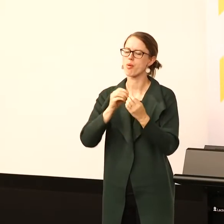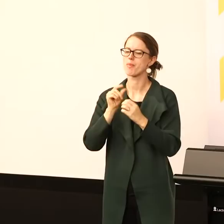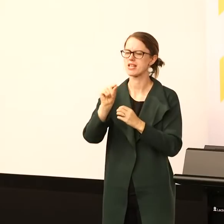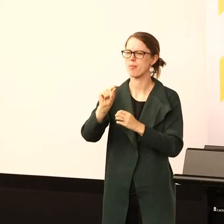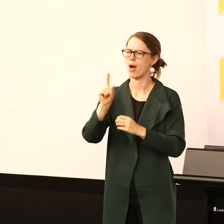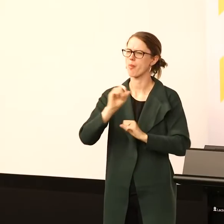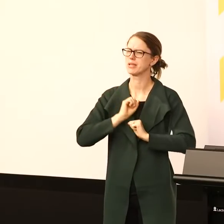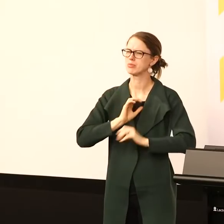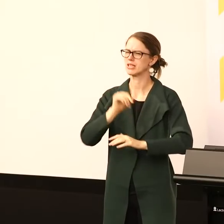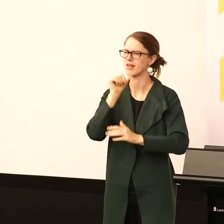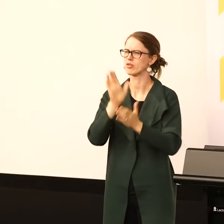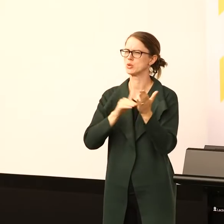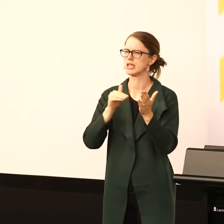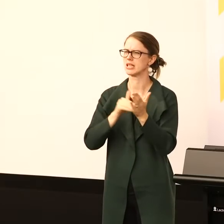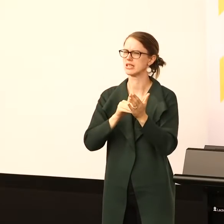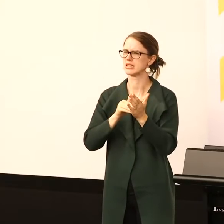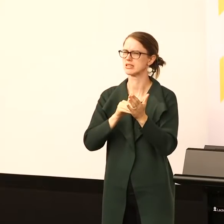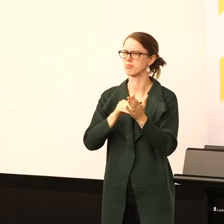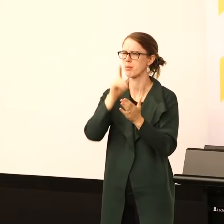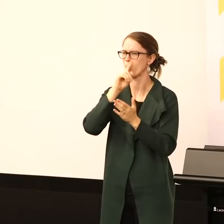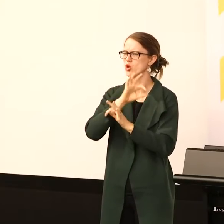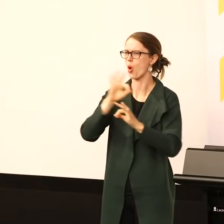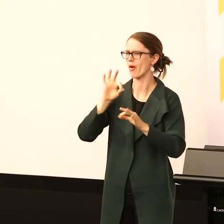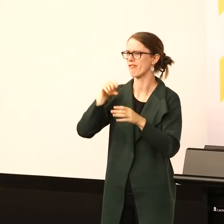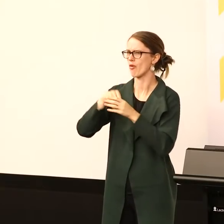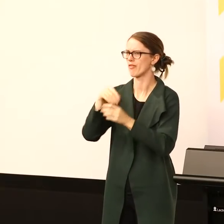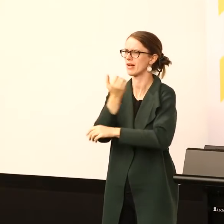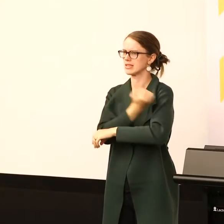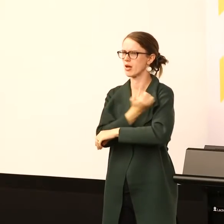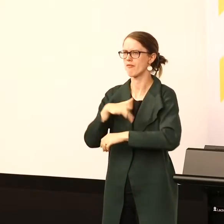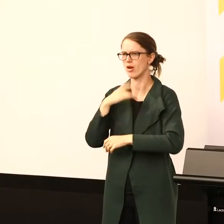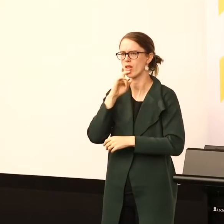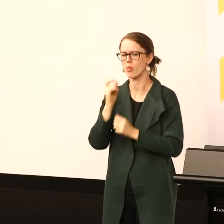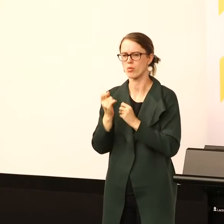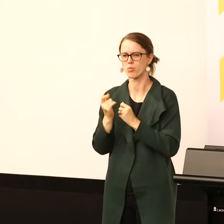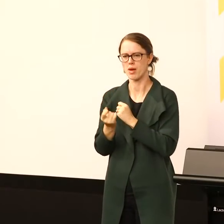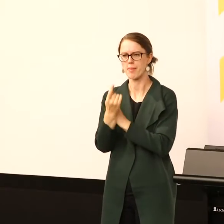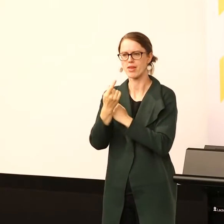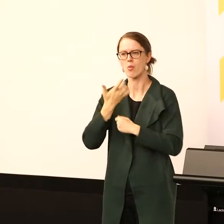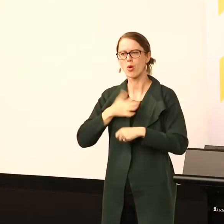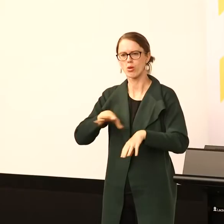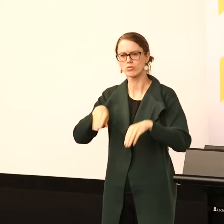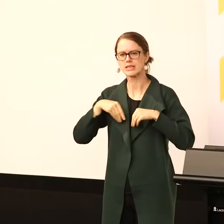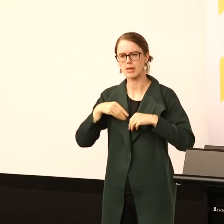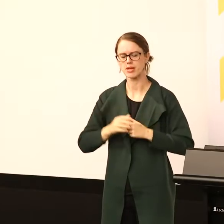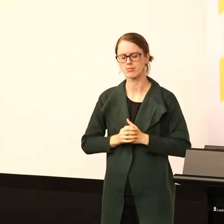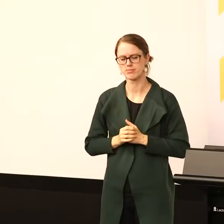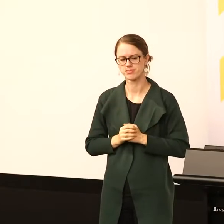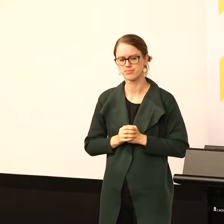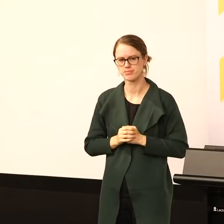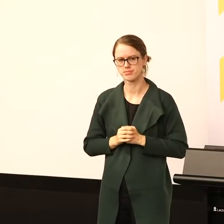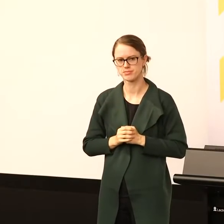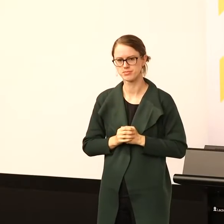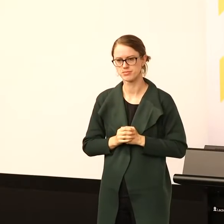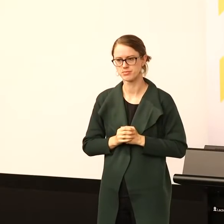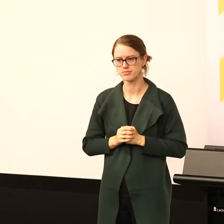very surprised if New Zealanders don't get right in behind an effort if the vaccine's made available and